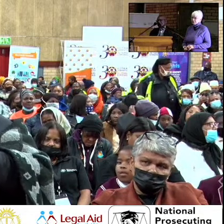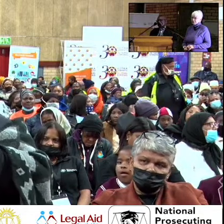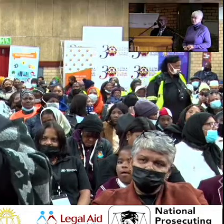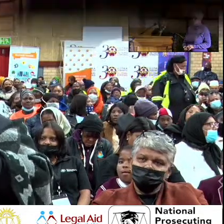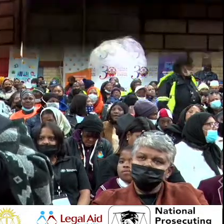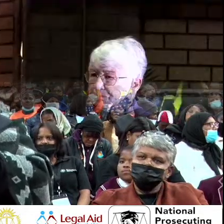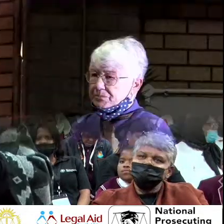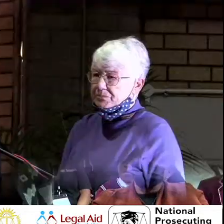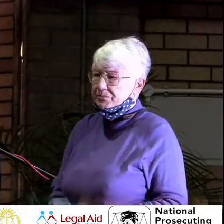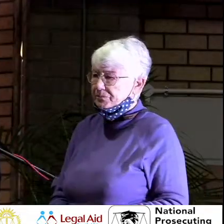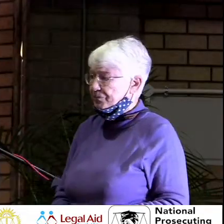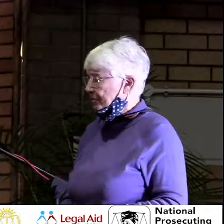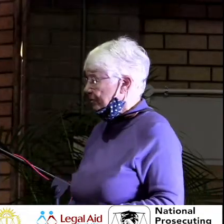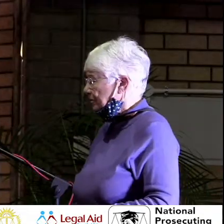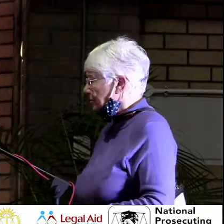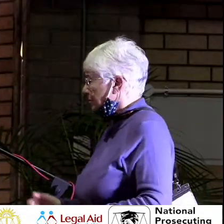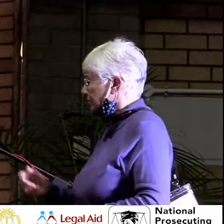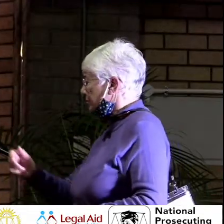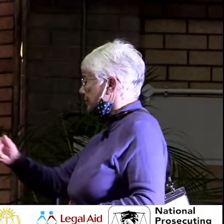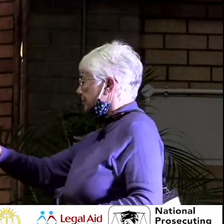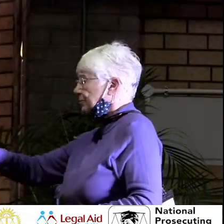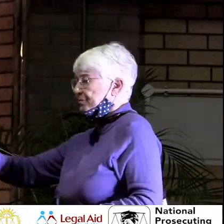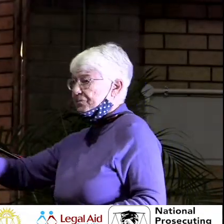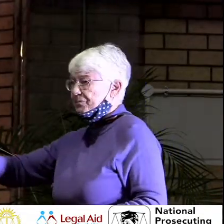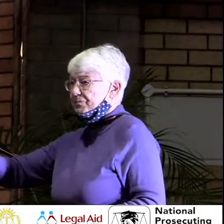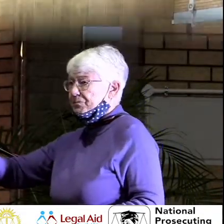Lastly, final. Finally,